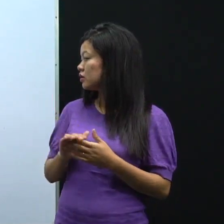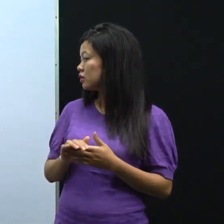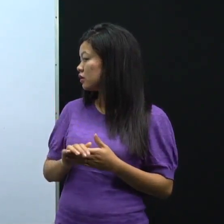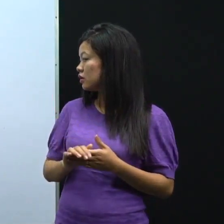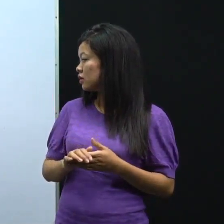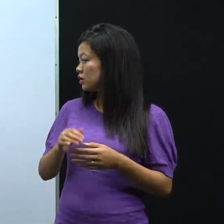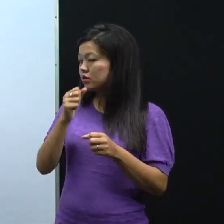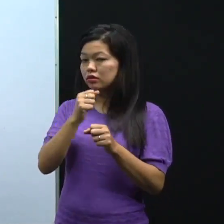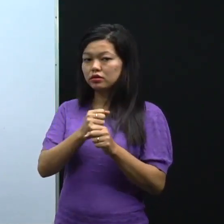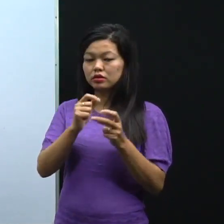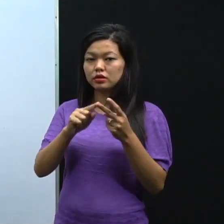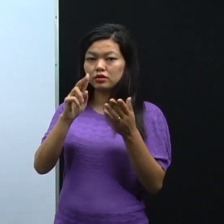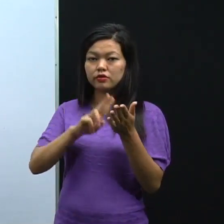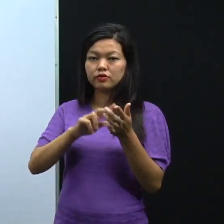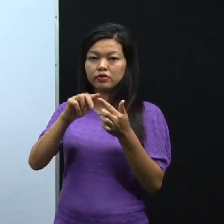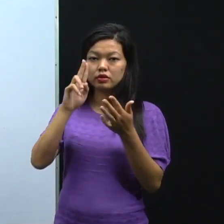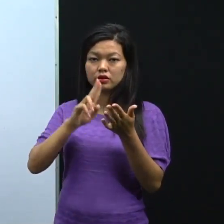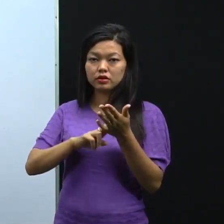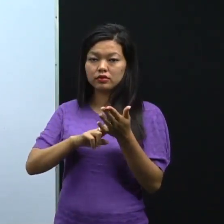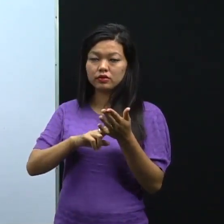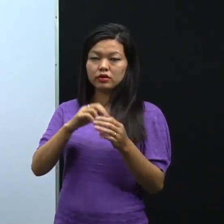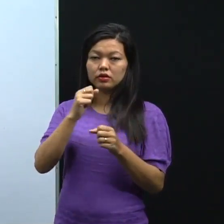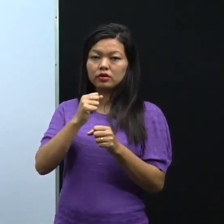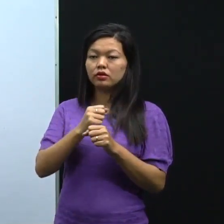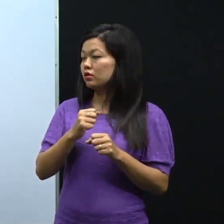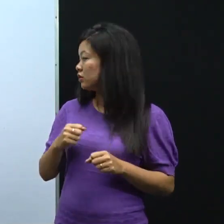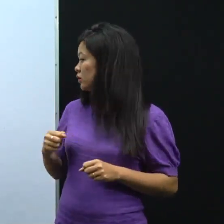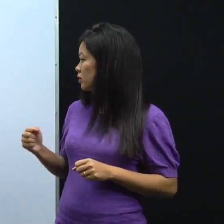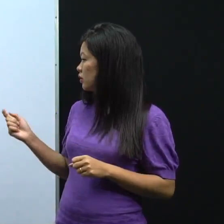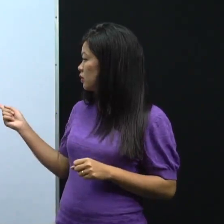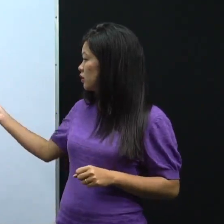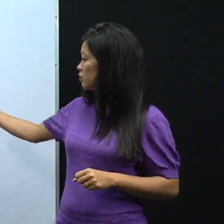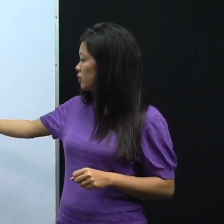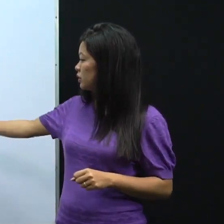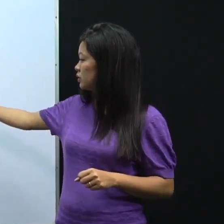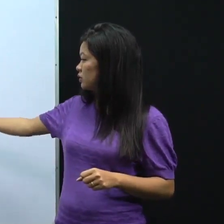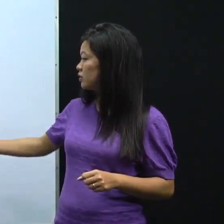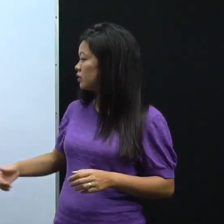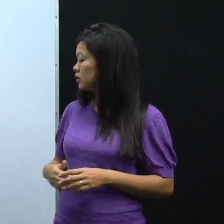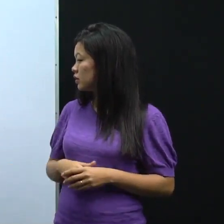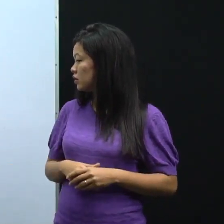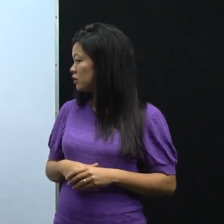mass. Right, now for this molar mass, we have discussed yesterday how to